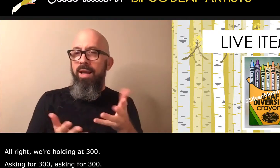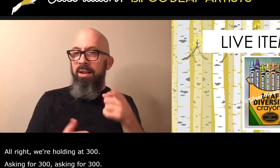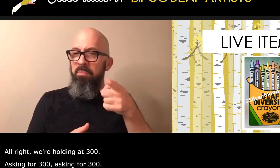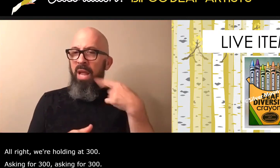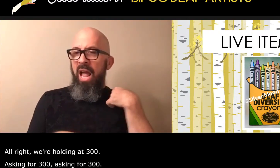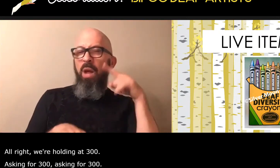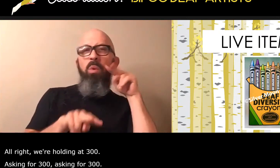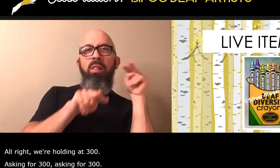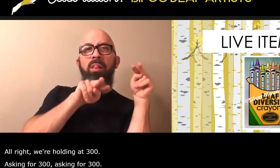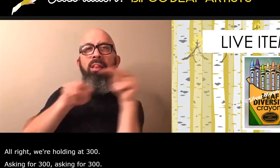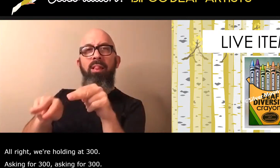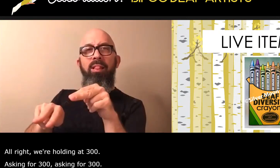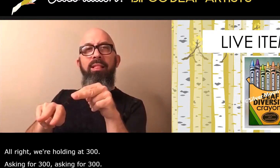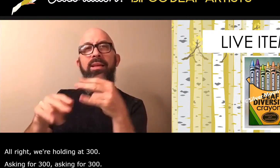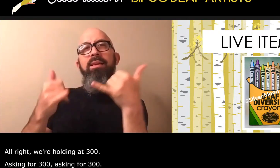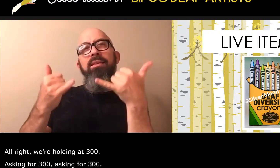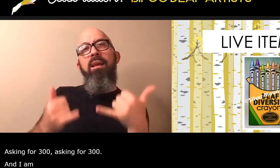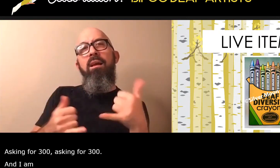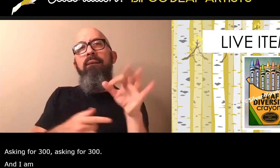And I'm wondering